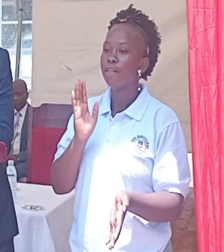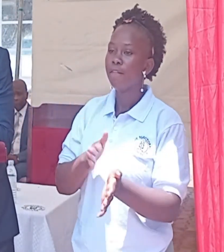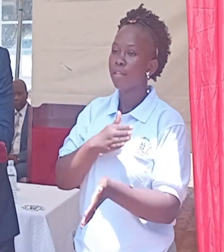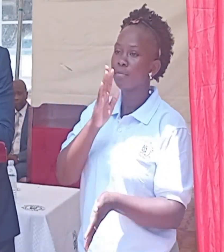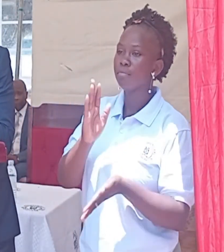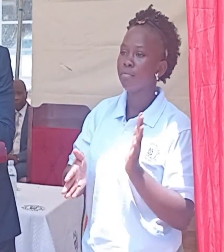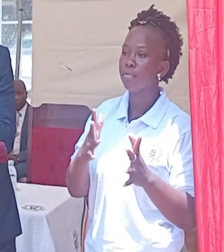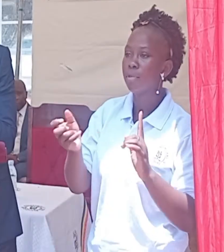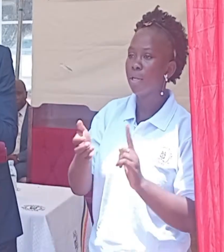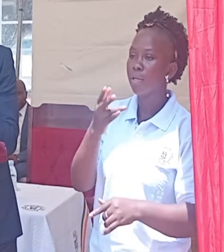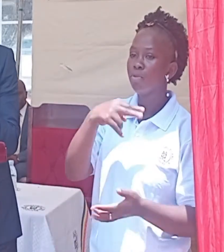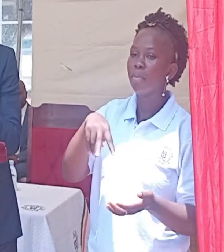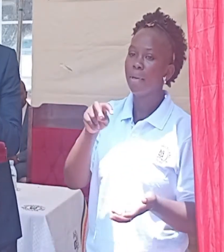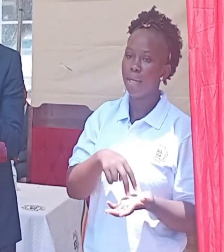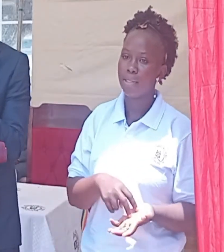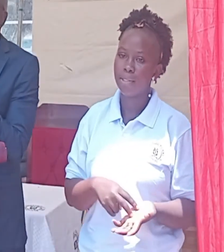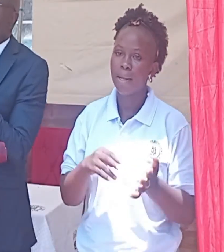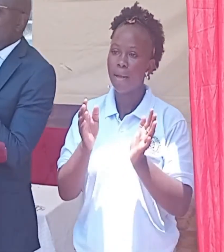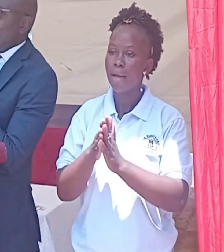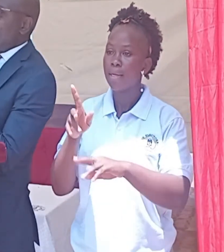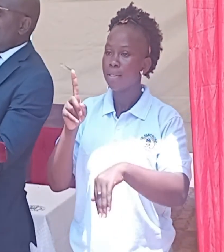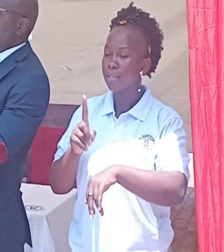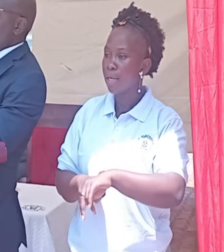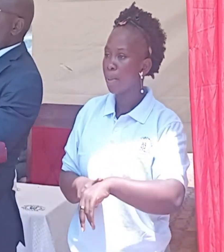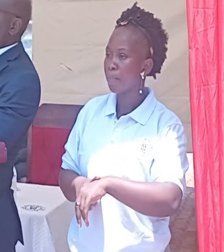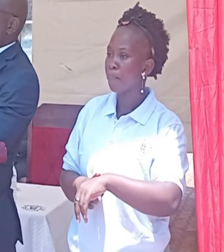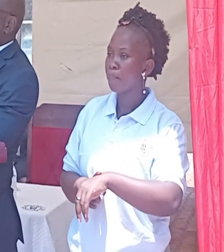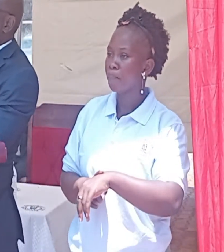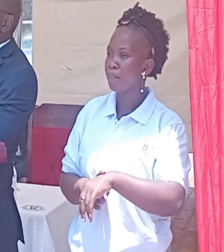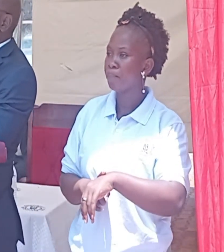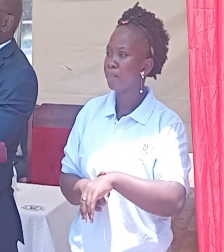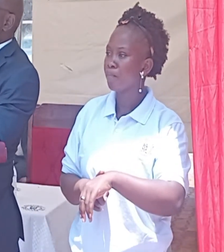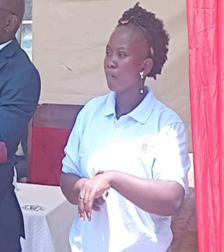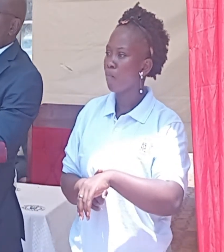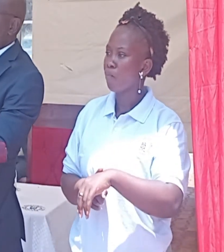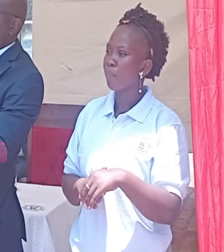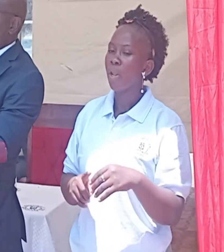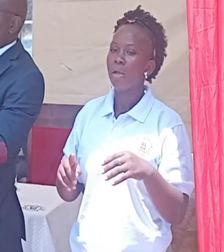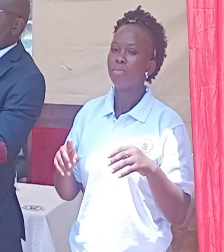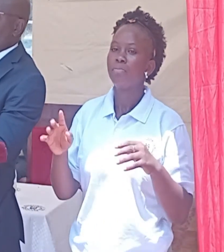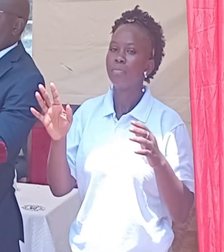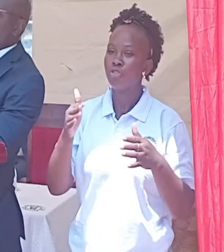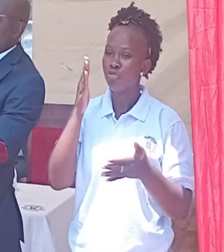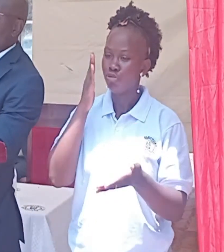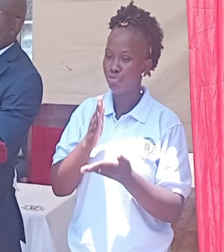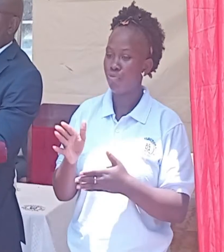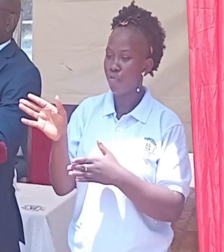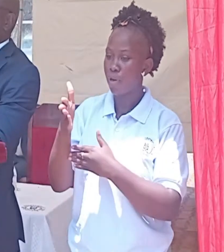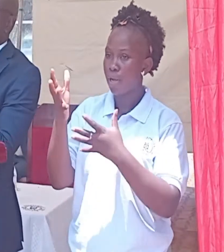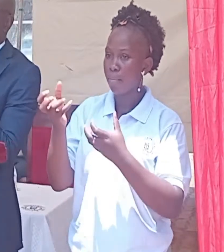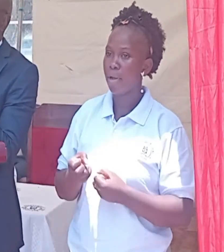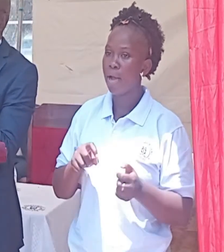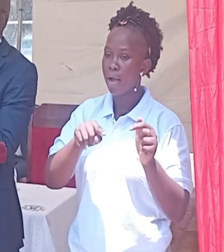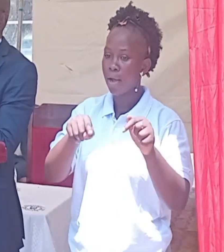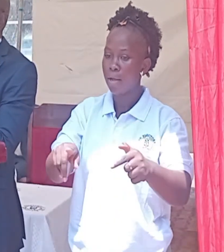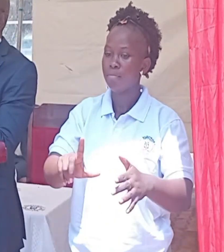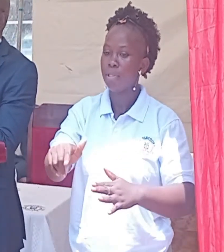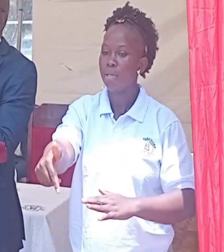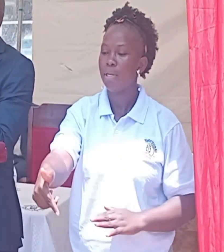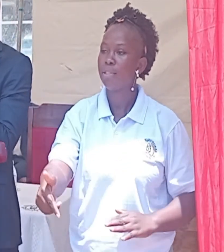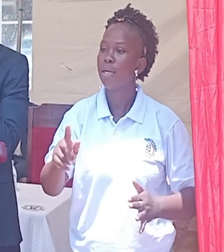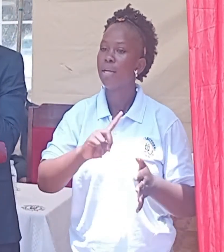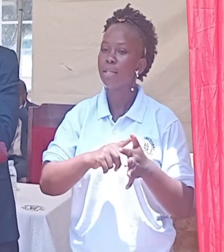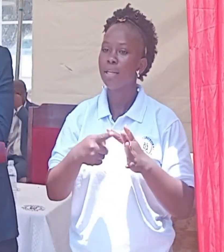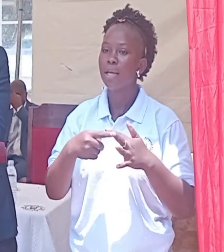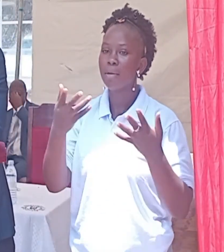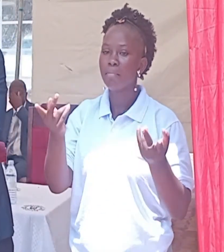nominated. And when the quote, the right flag bearer comes along, the